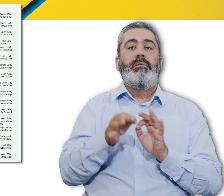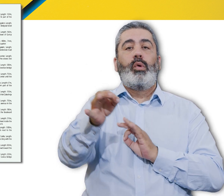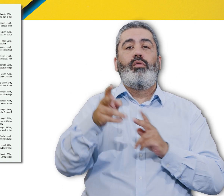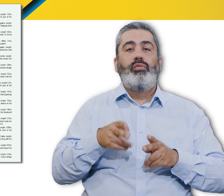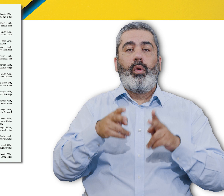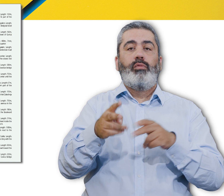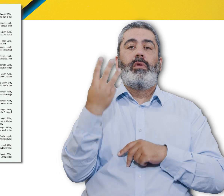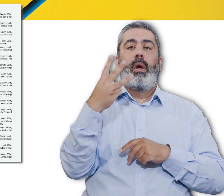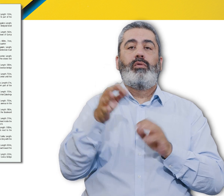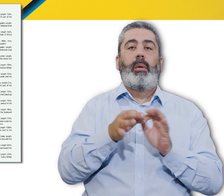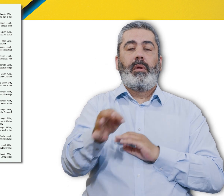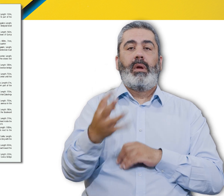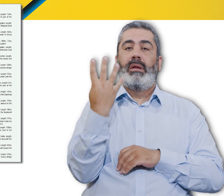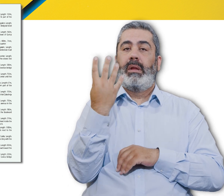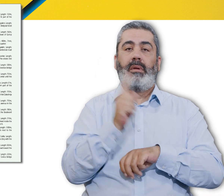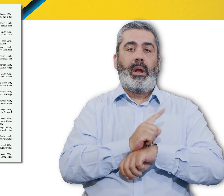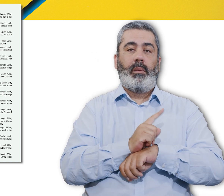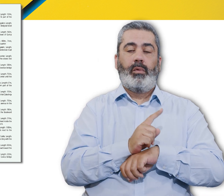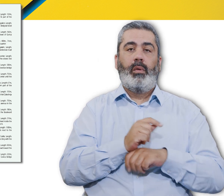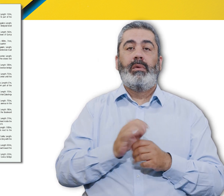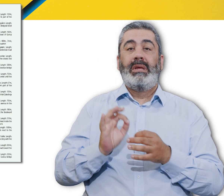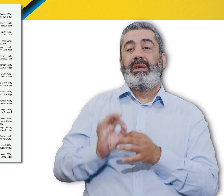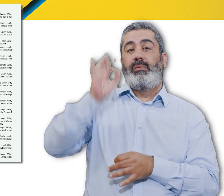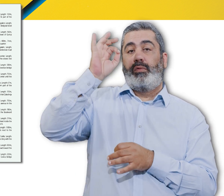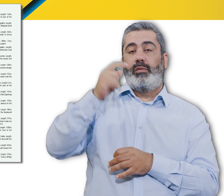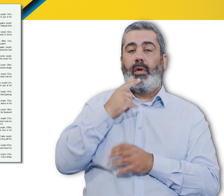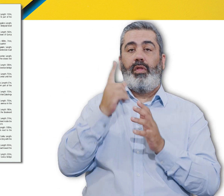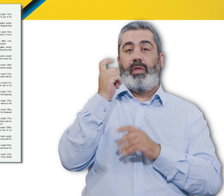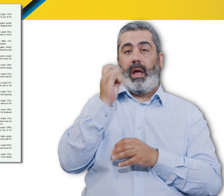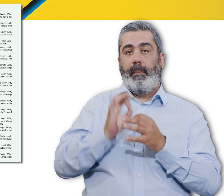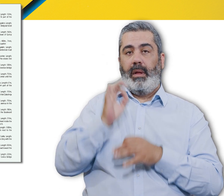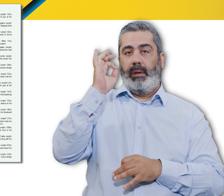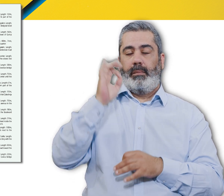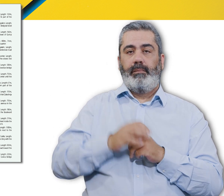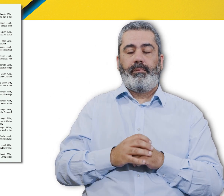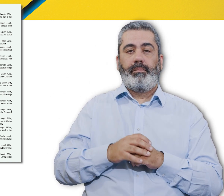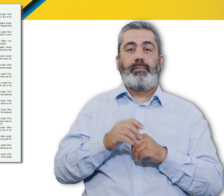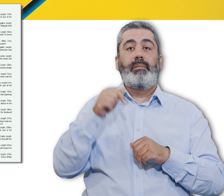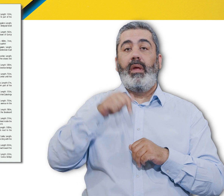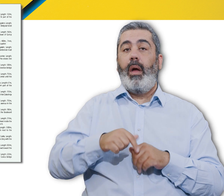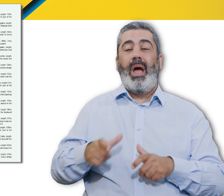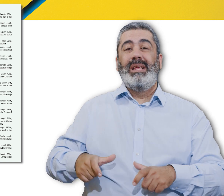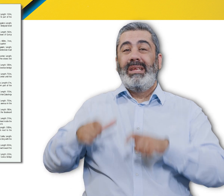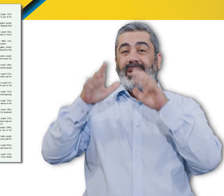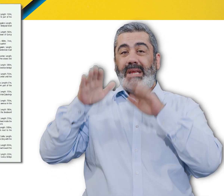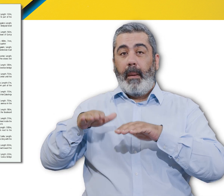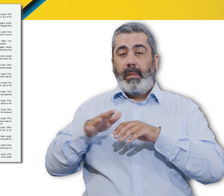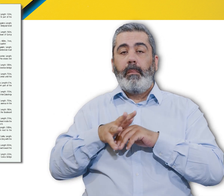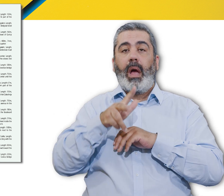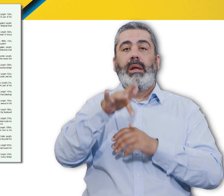centre, length, 300 m, 4 min, elevation, 10 m. Connecting the Let Mosque with the main